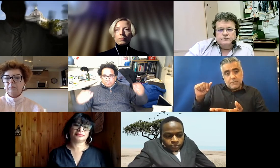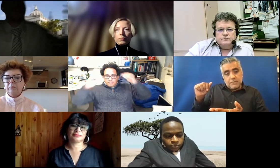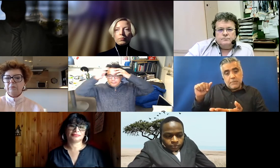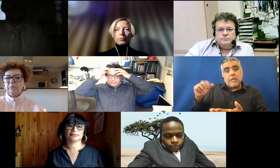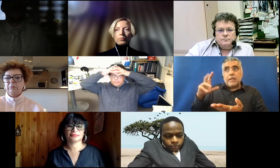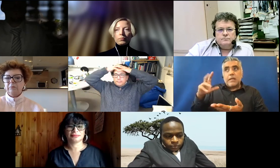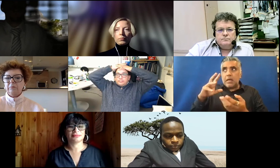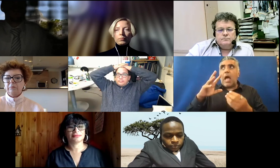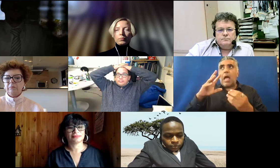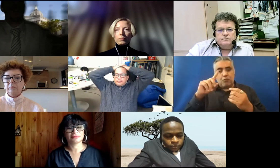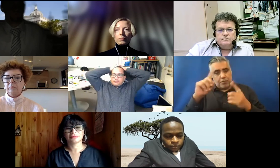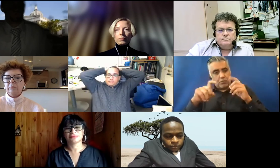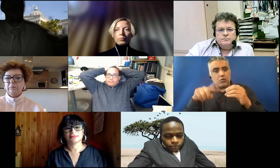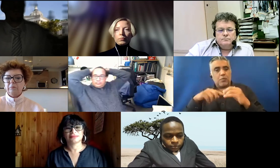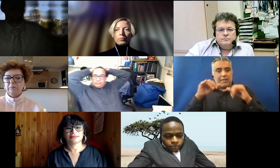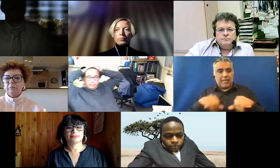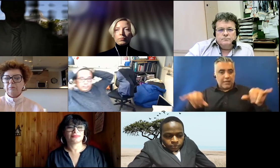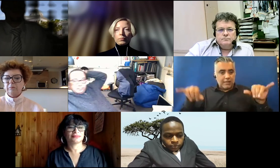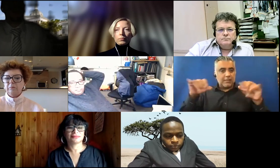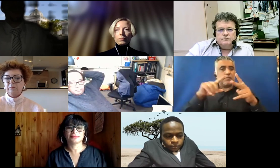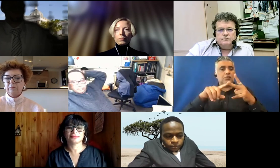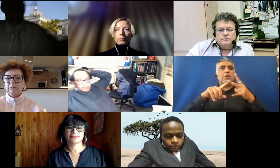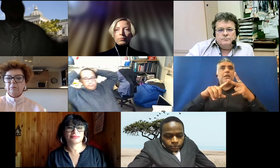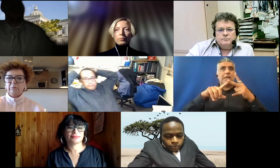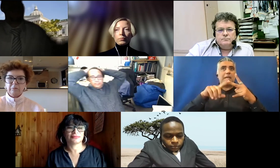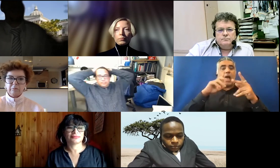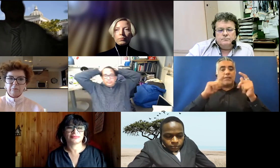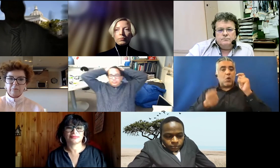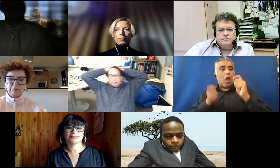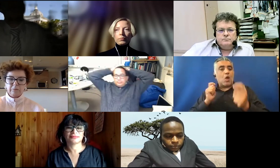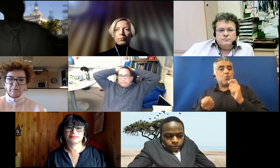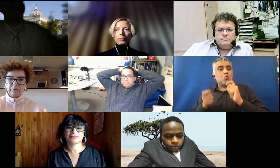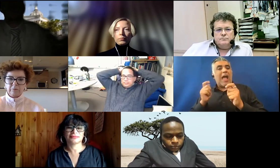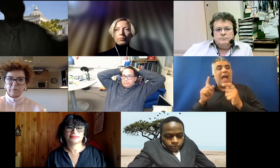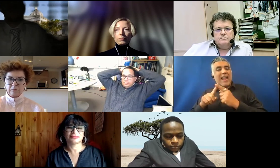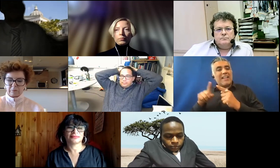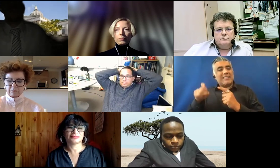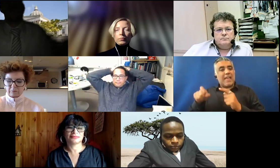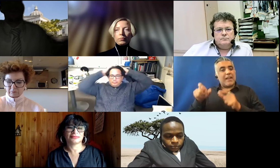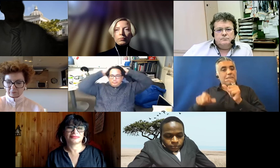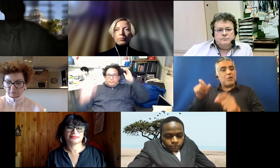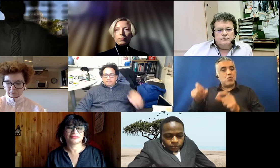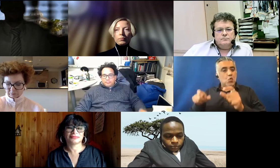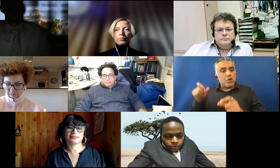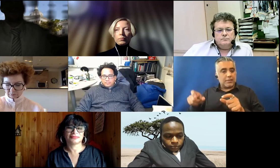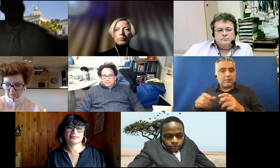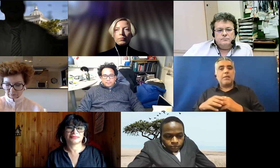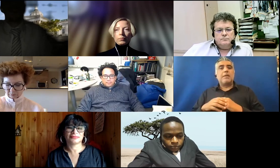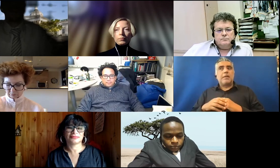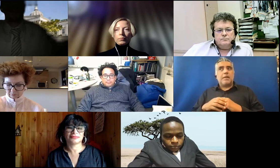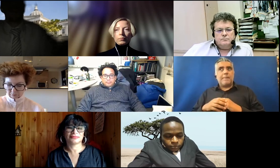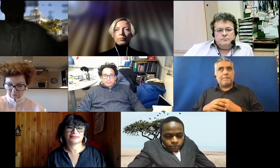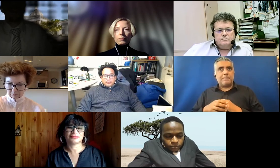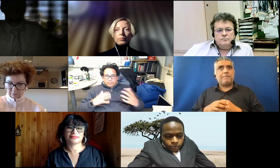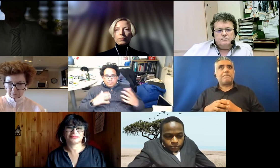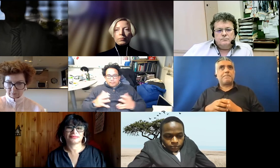standardization. There is, you know, potential value in making it custom to people's needs. But then of course there has to be a